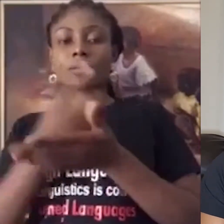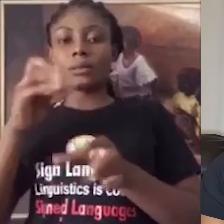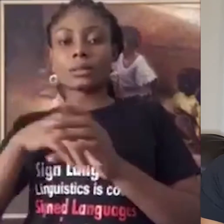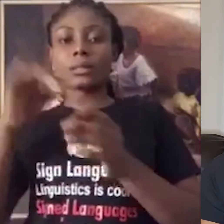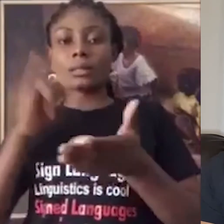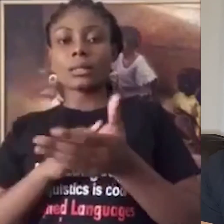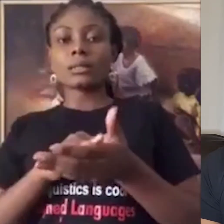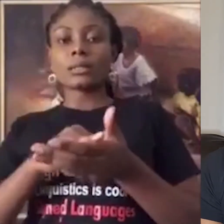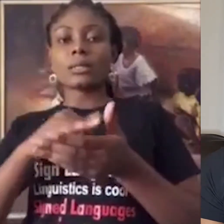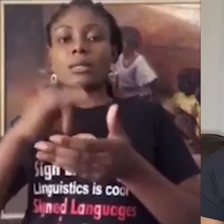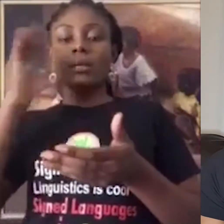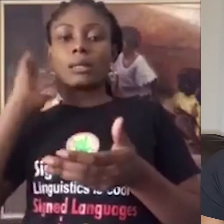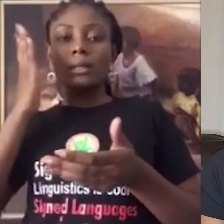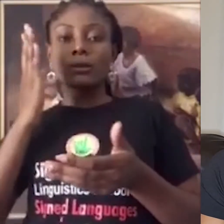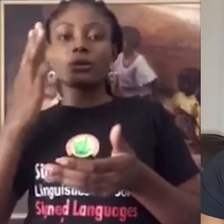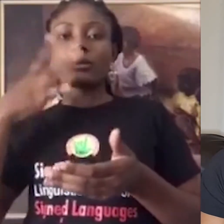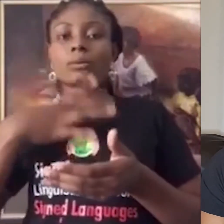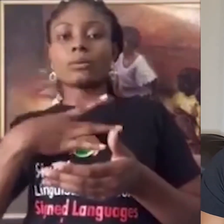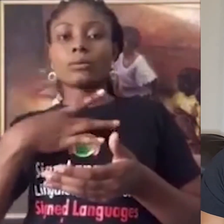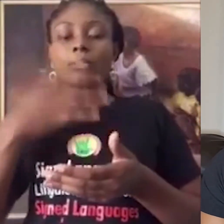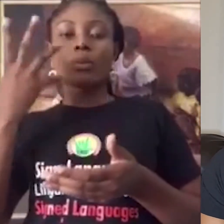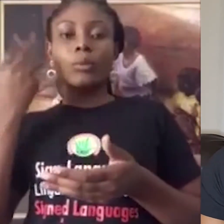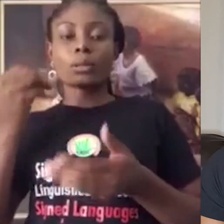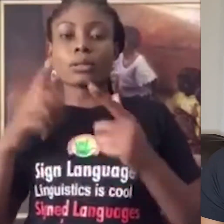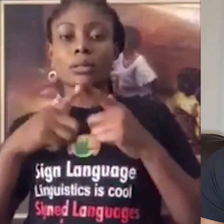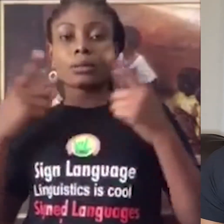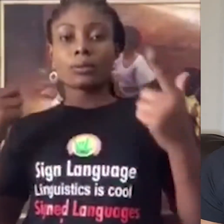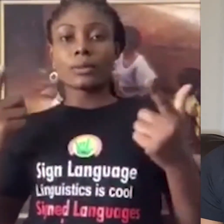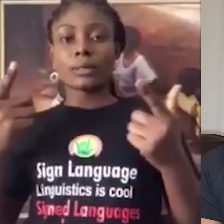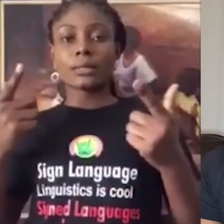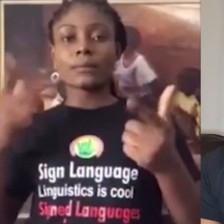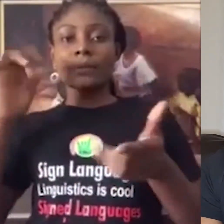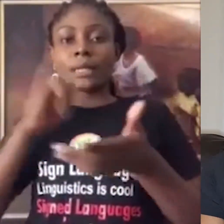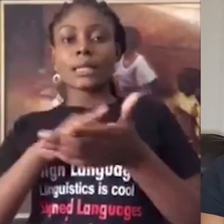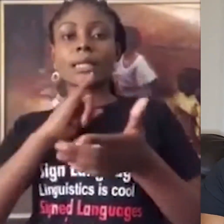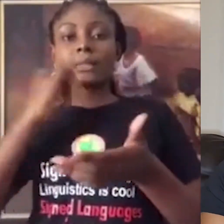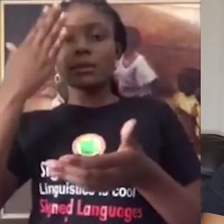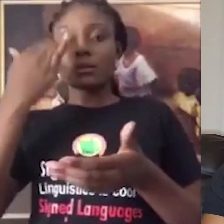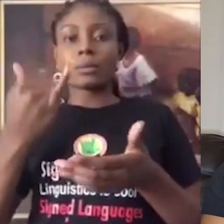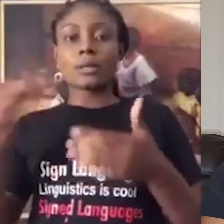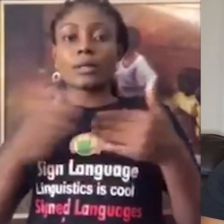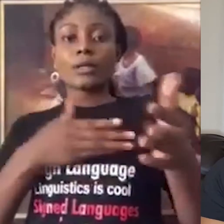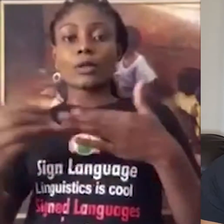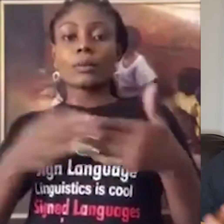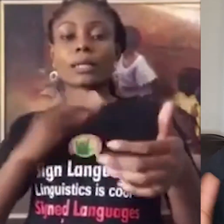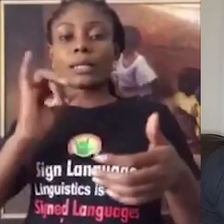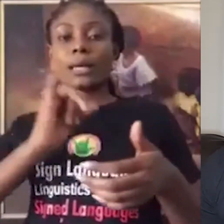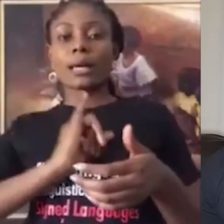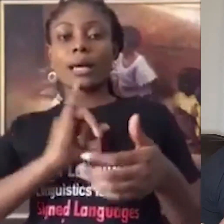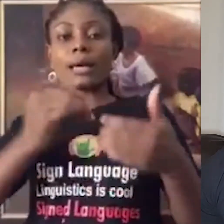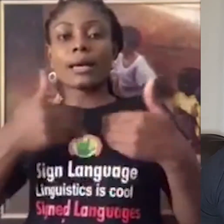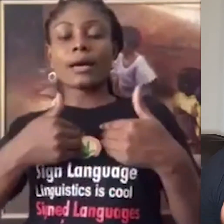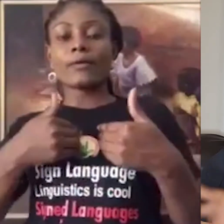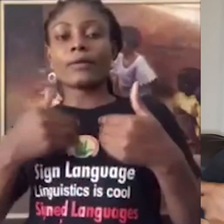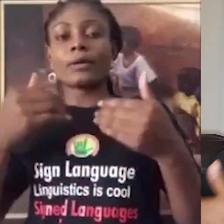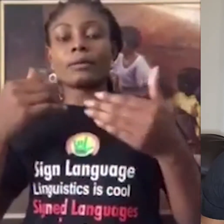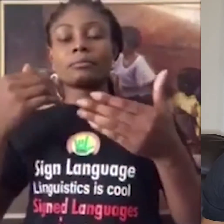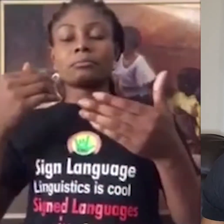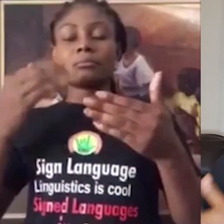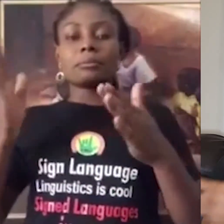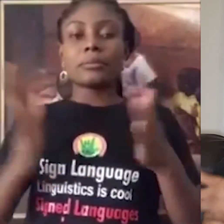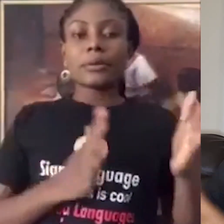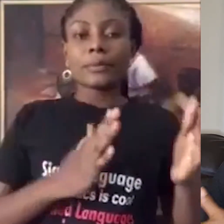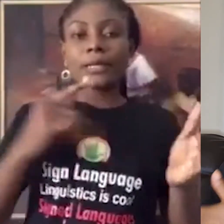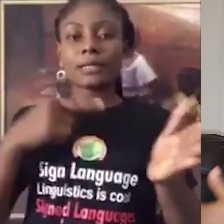lecture was great, except for one thing, and that is why, although I had prepared this